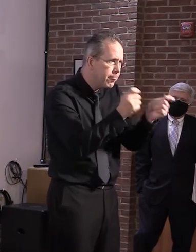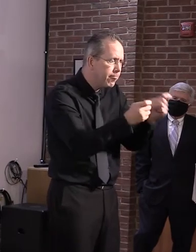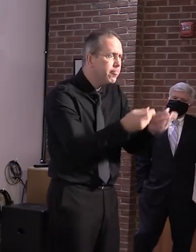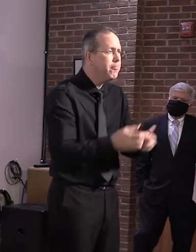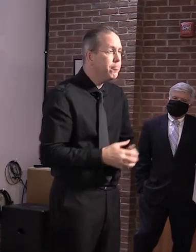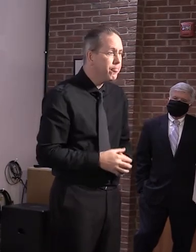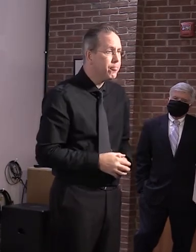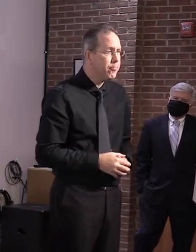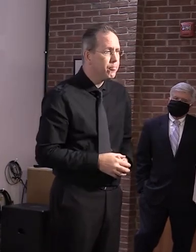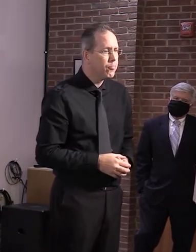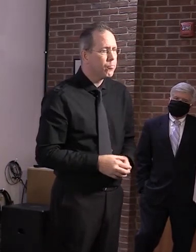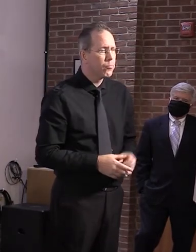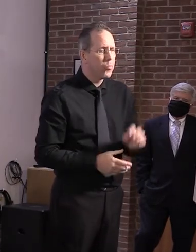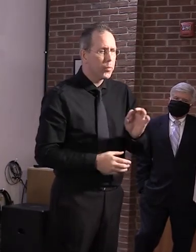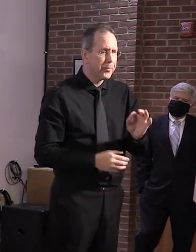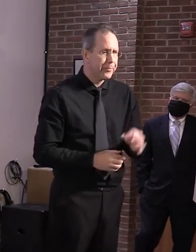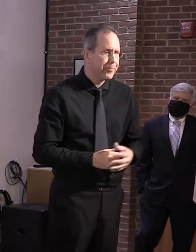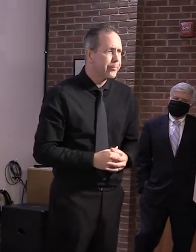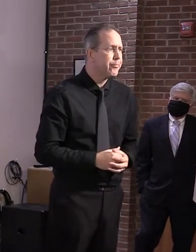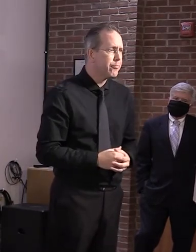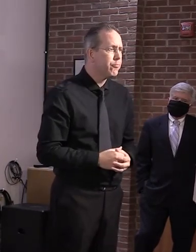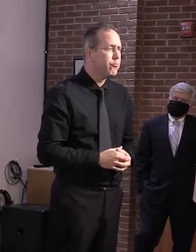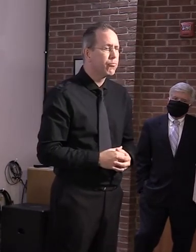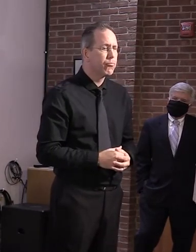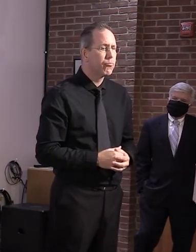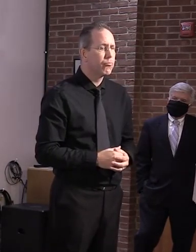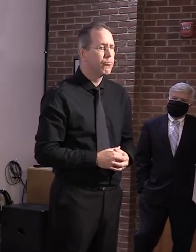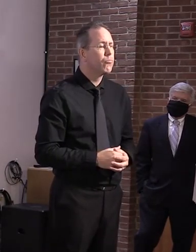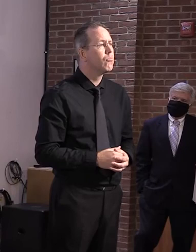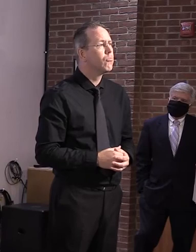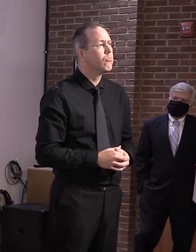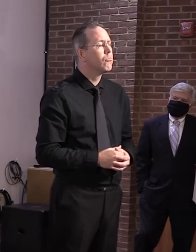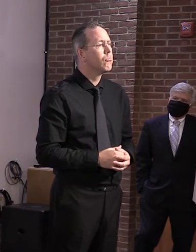Okay. Thank you very much. Thank you.